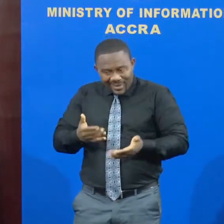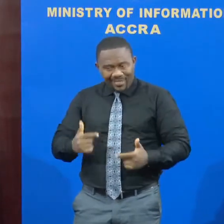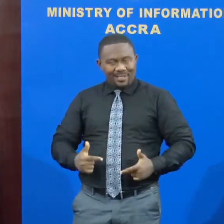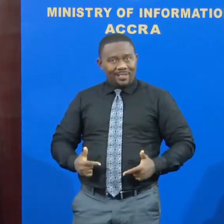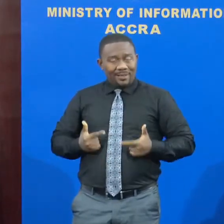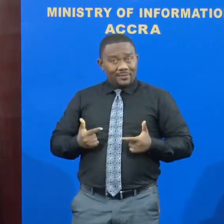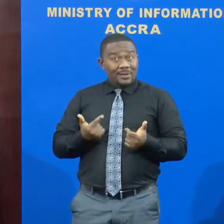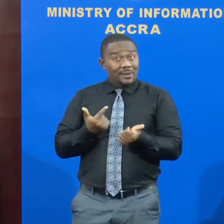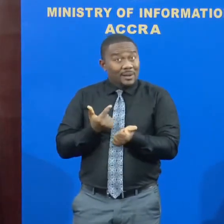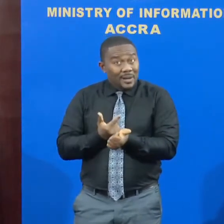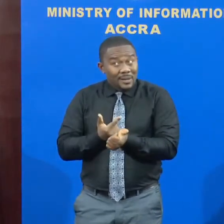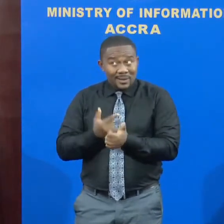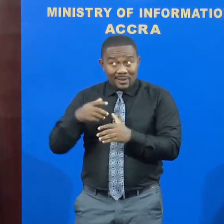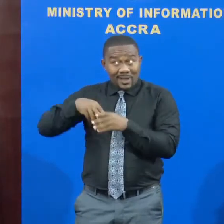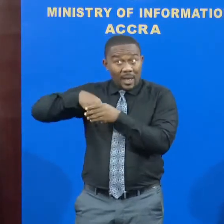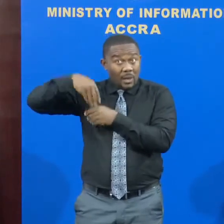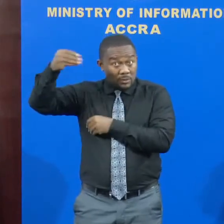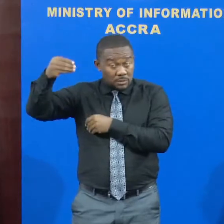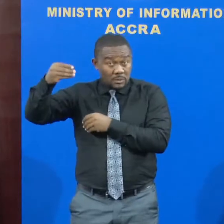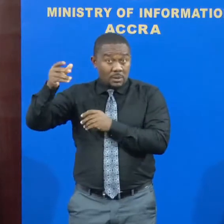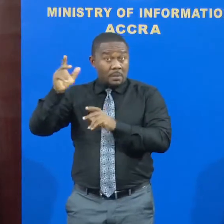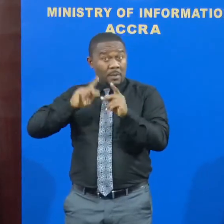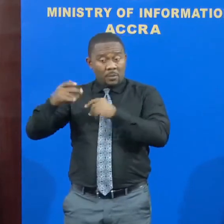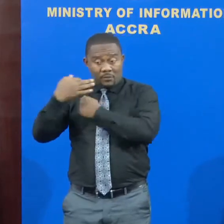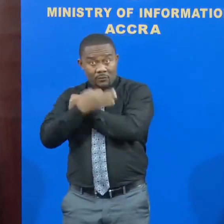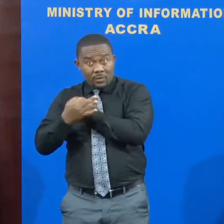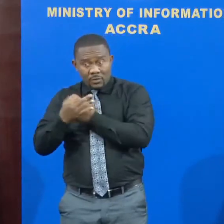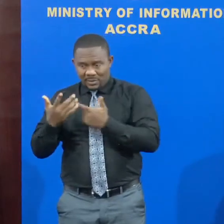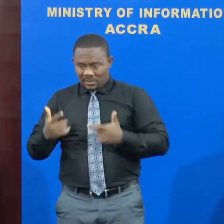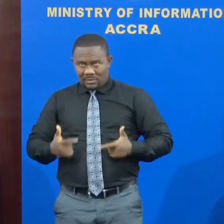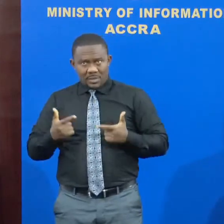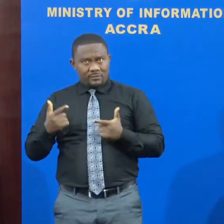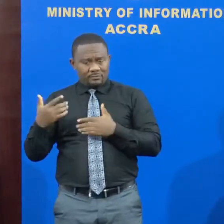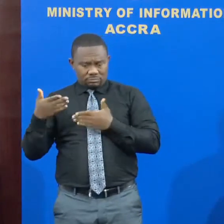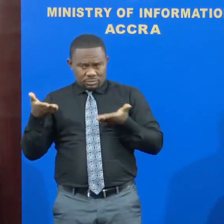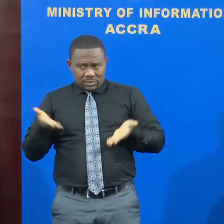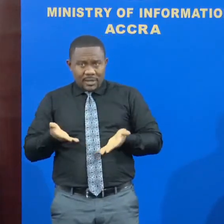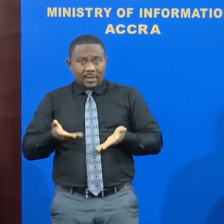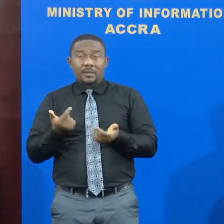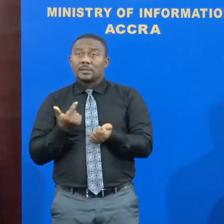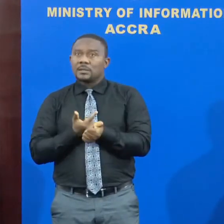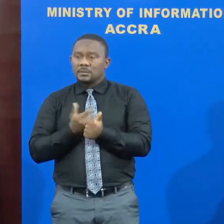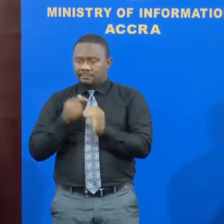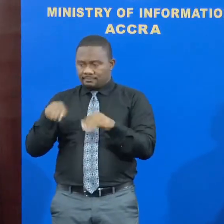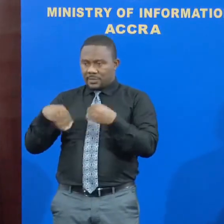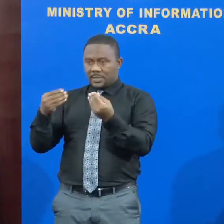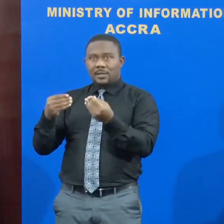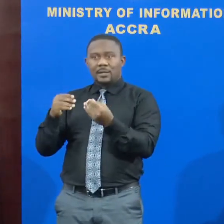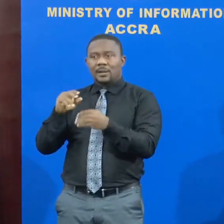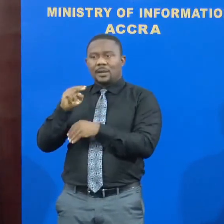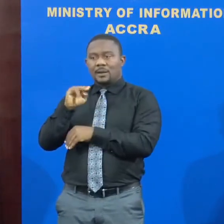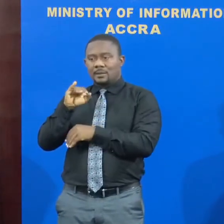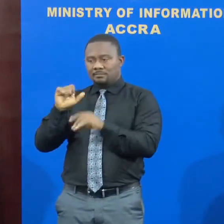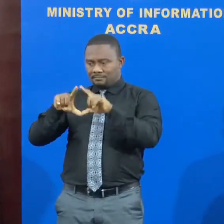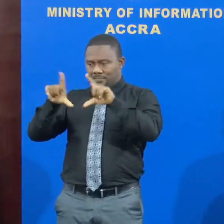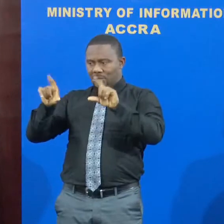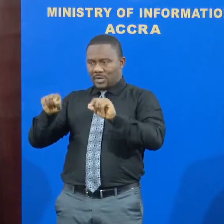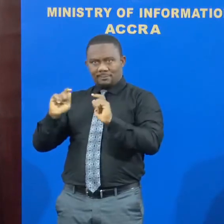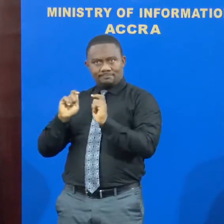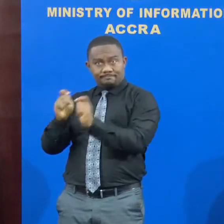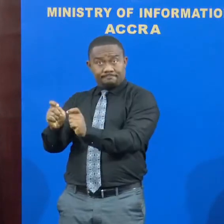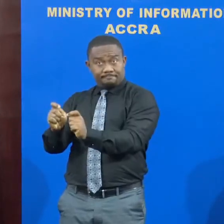and foreign nationals who are permanently resident in Ghana, and issue them with national identity cards. So the issuance of the card